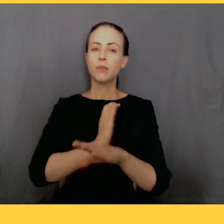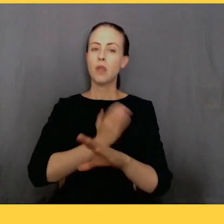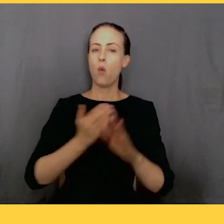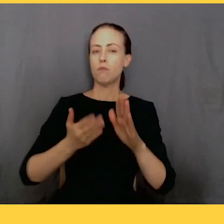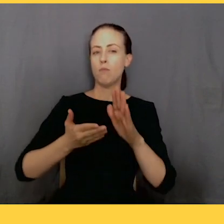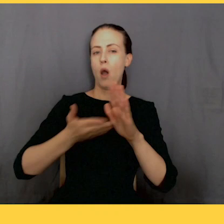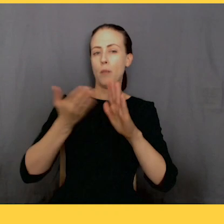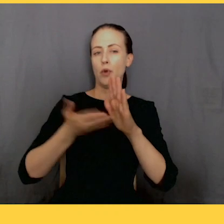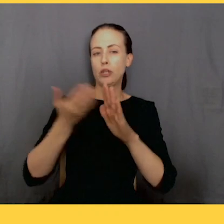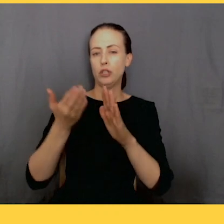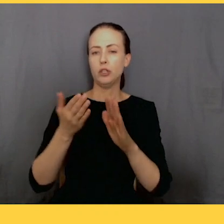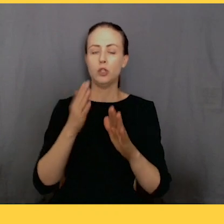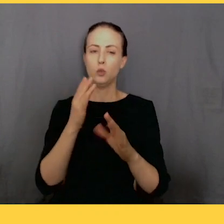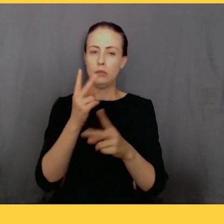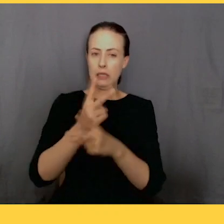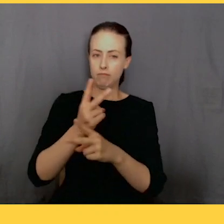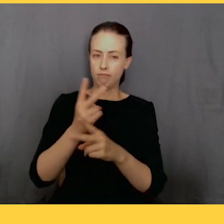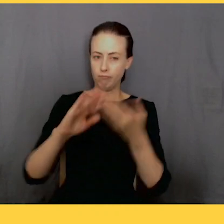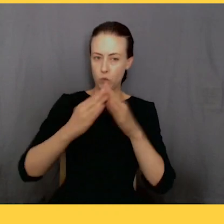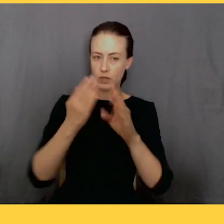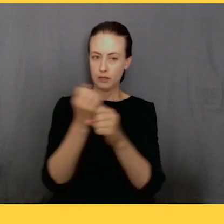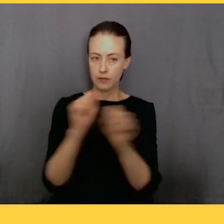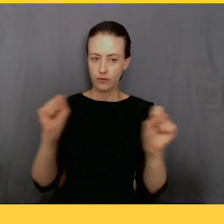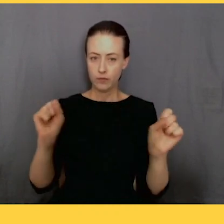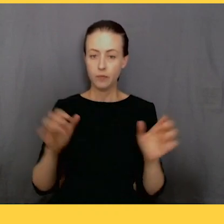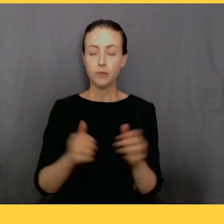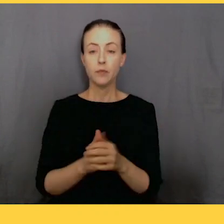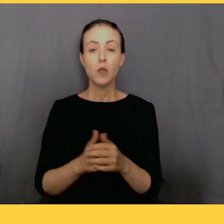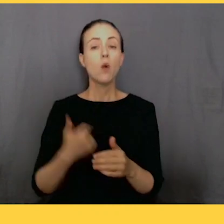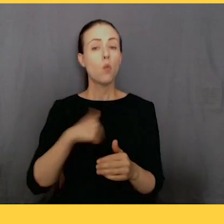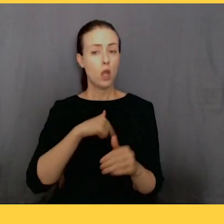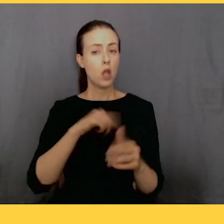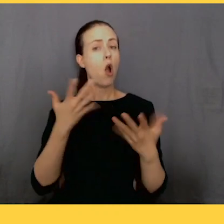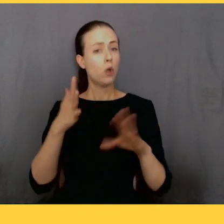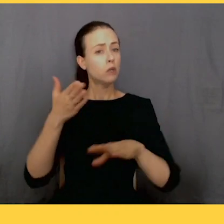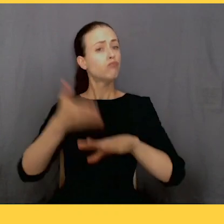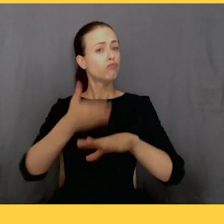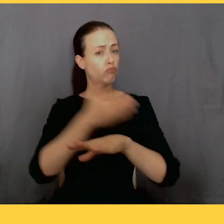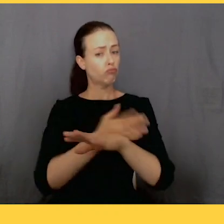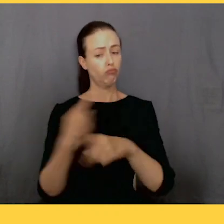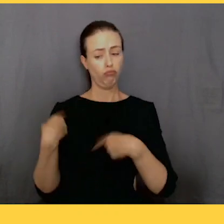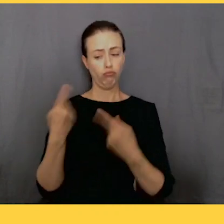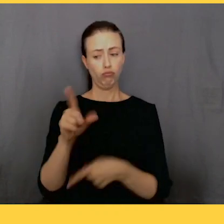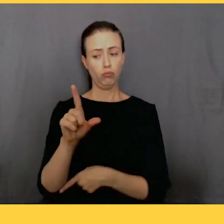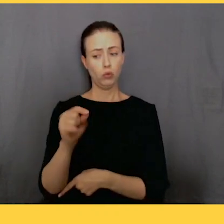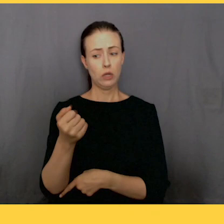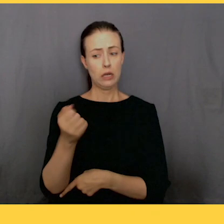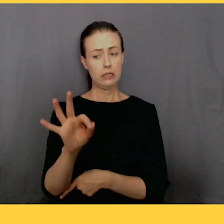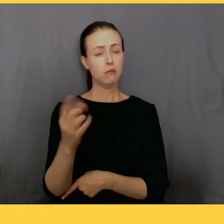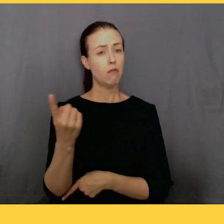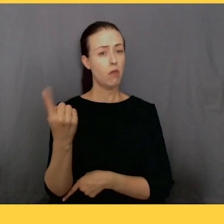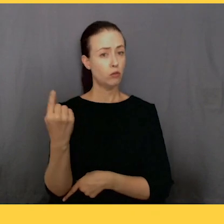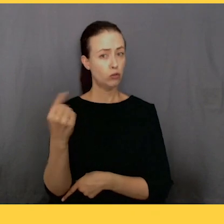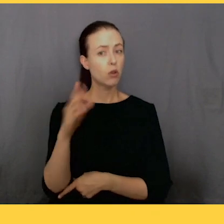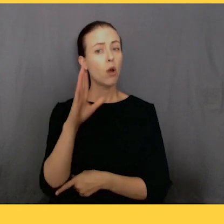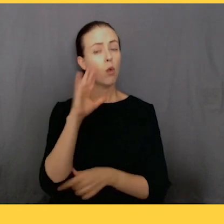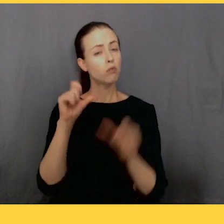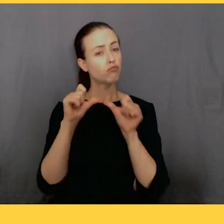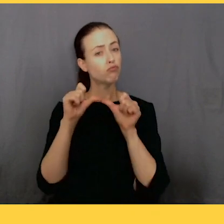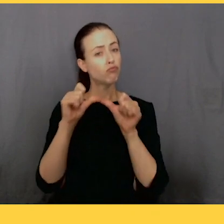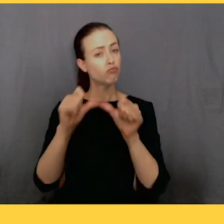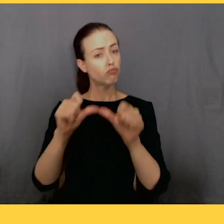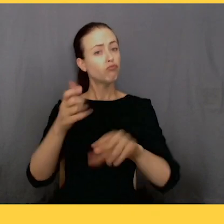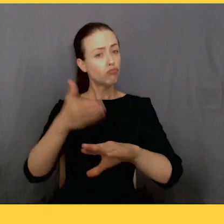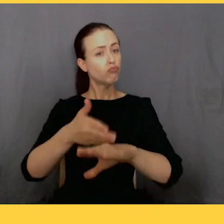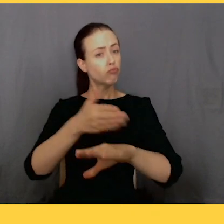We made significant progress. We made significant progress in 2019, and will continue to build on that this year in